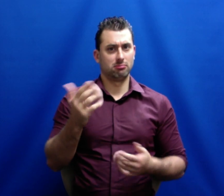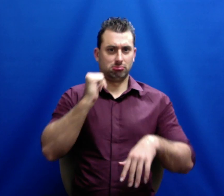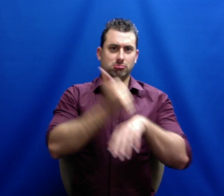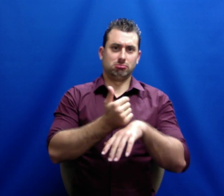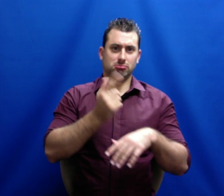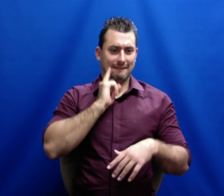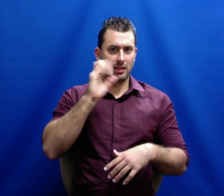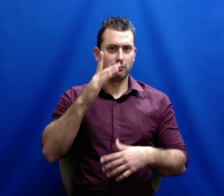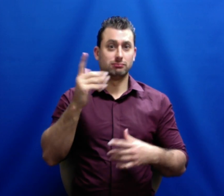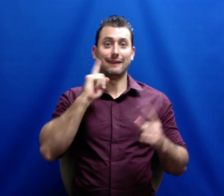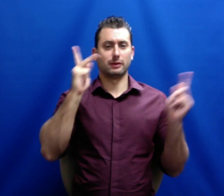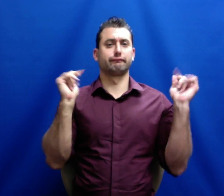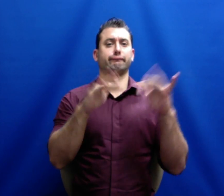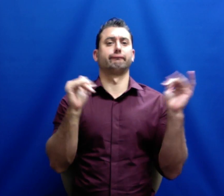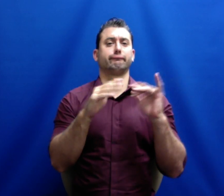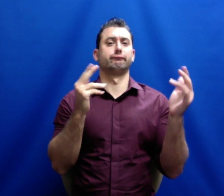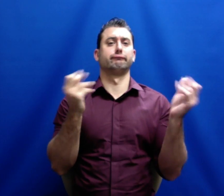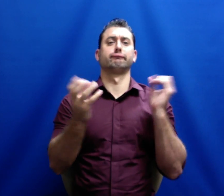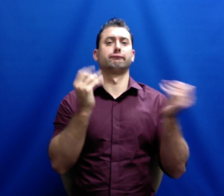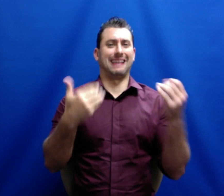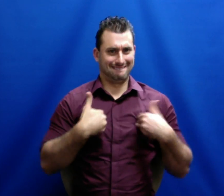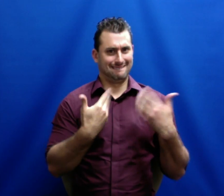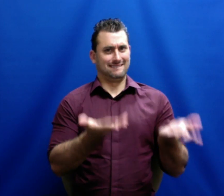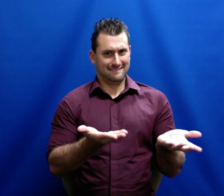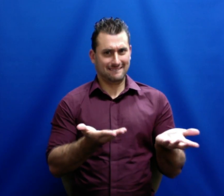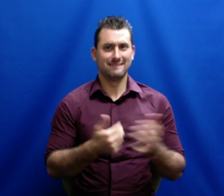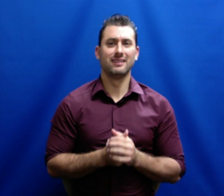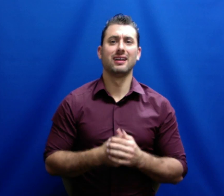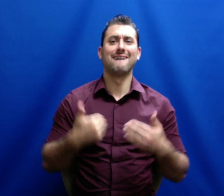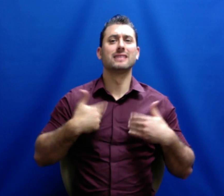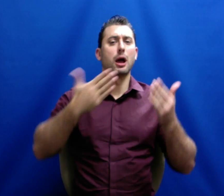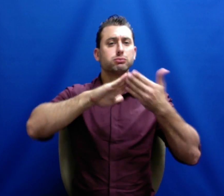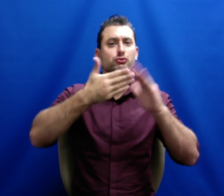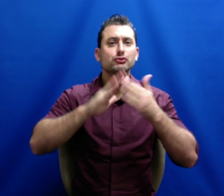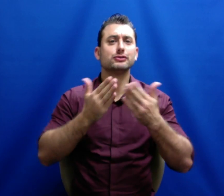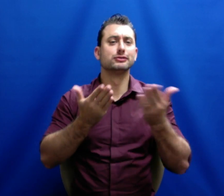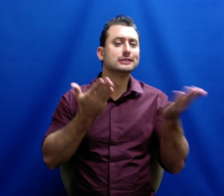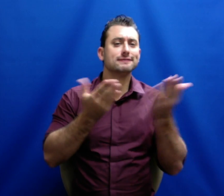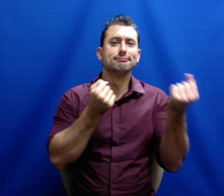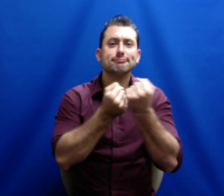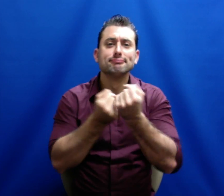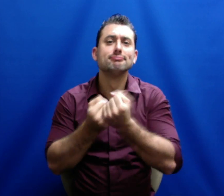Deaf people have clubs for the deaf clubs, where people congregate. They have community service